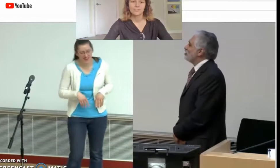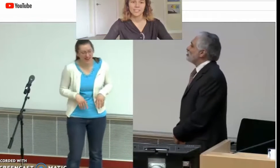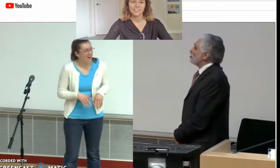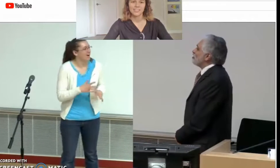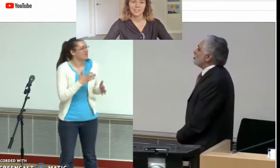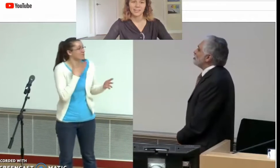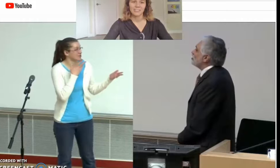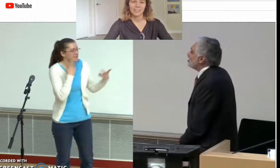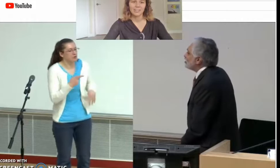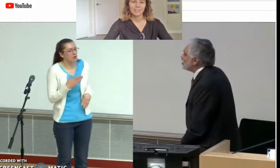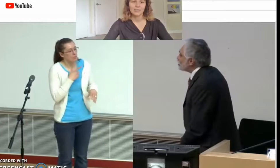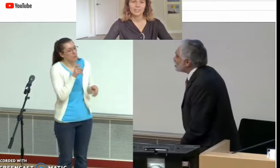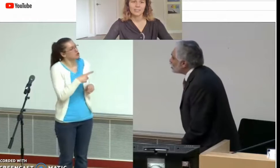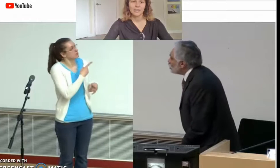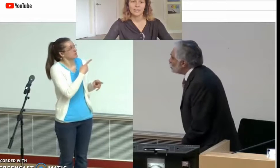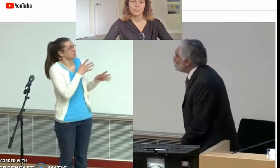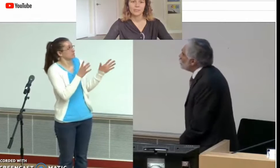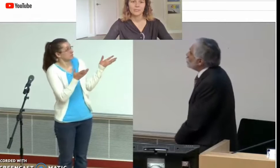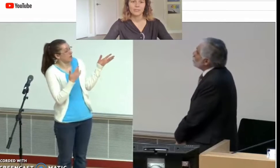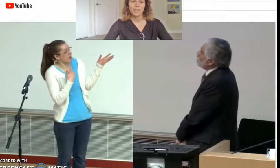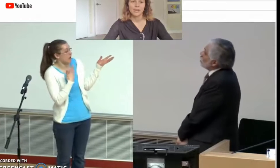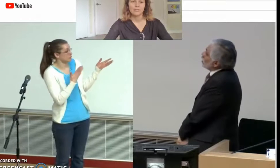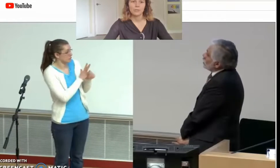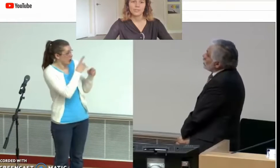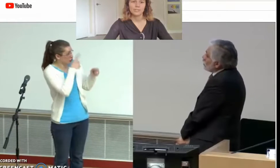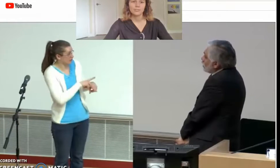Yes. Okay, well, thank you. And I have a question.